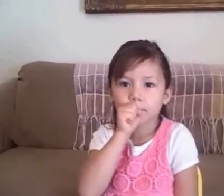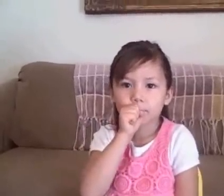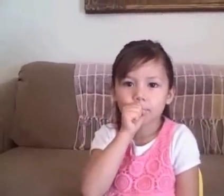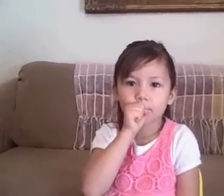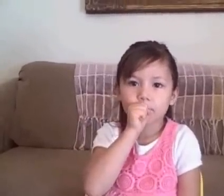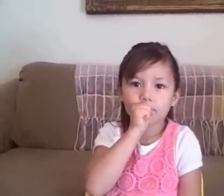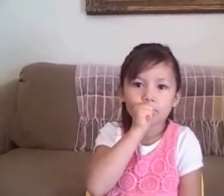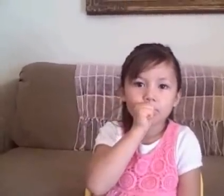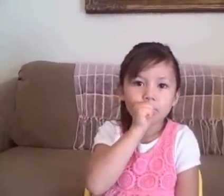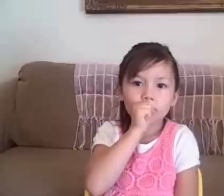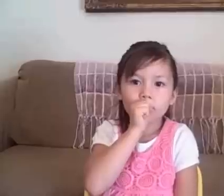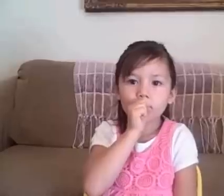Milk.